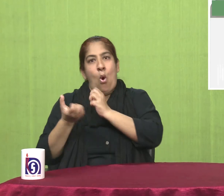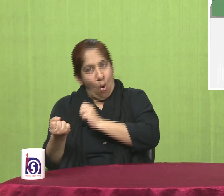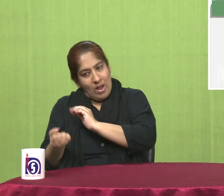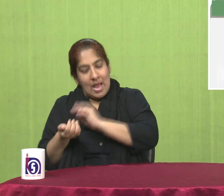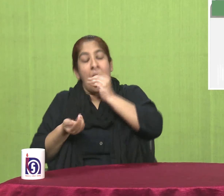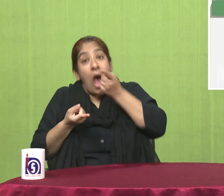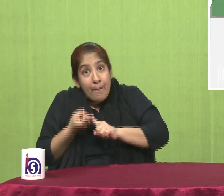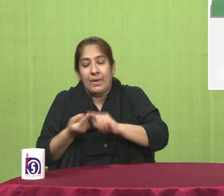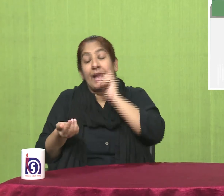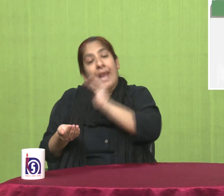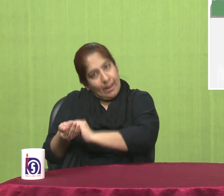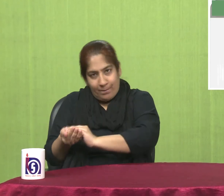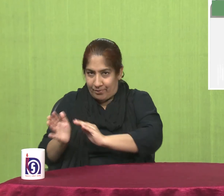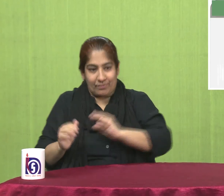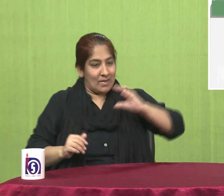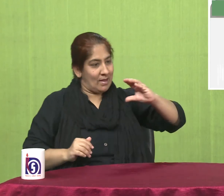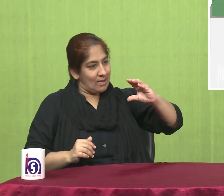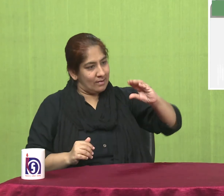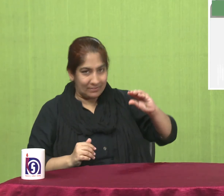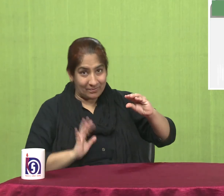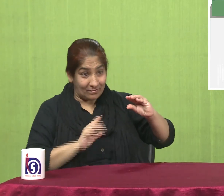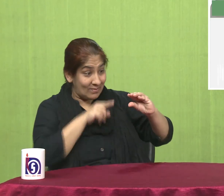company gives to its shareholders.